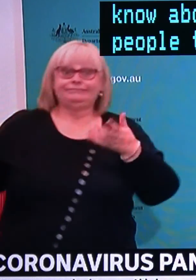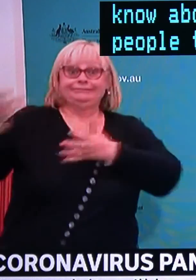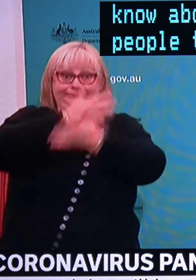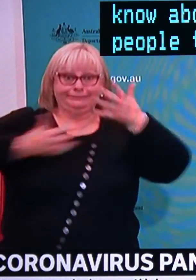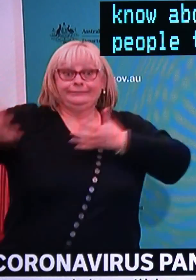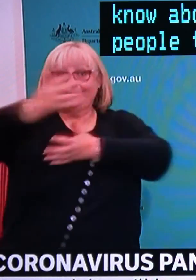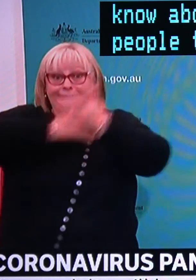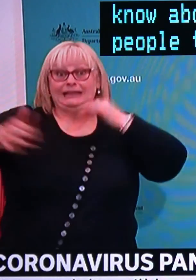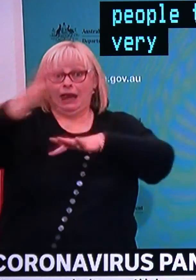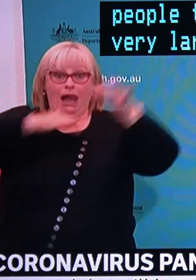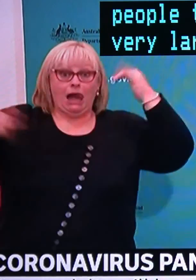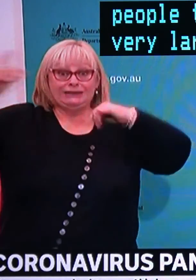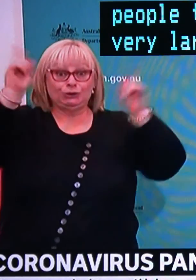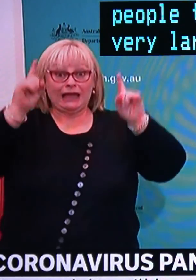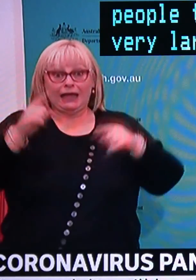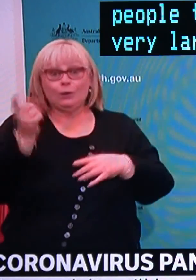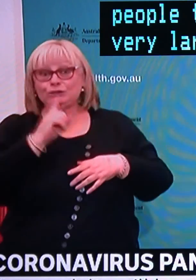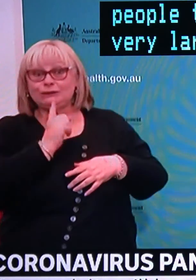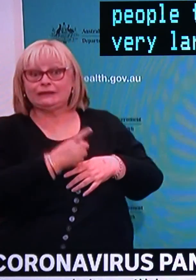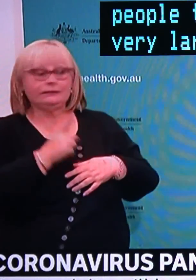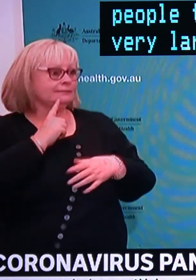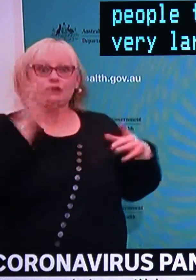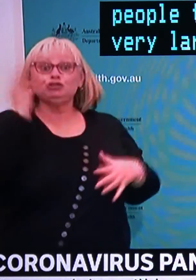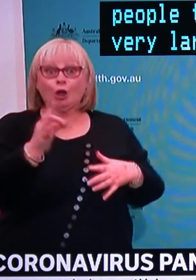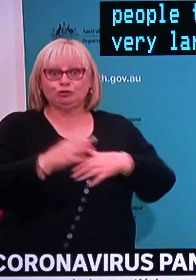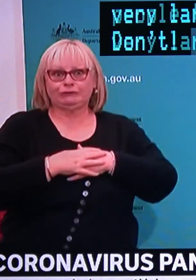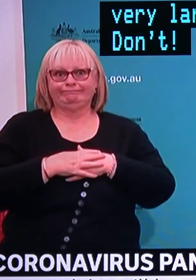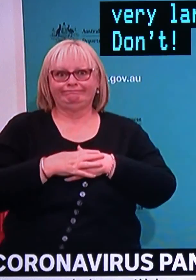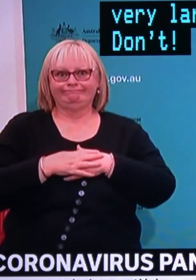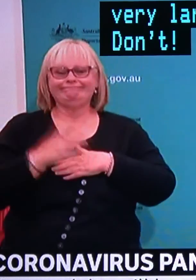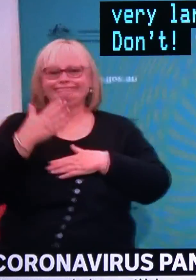Any more questions? Thank you. Thank you.